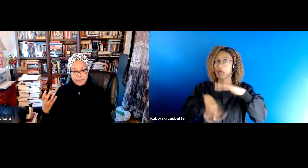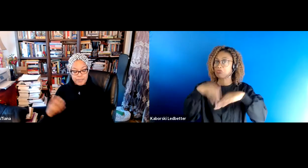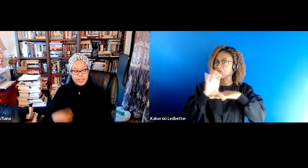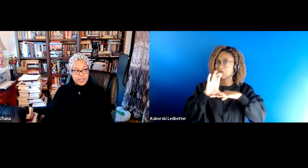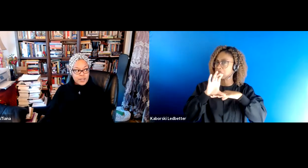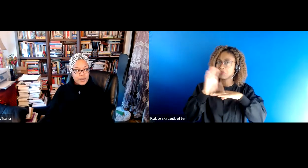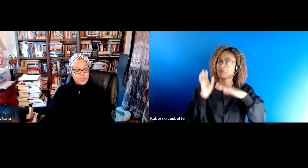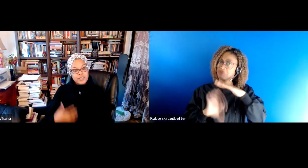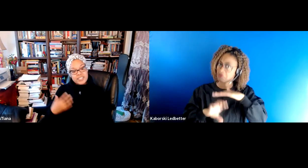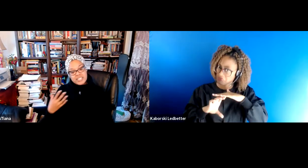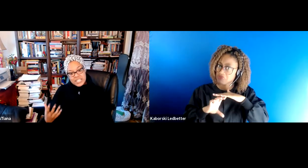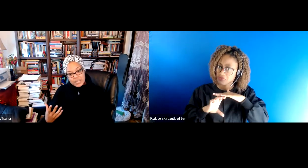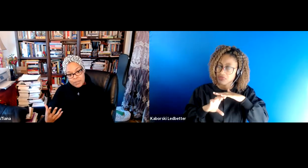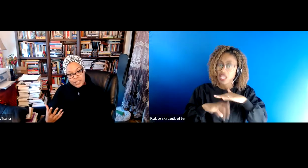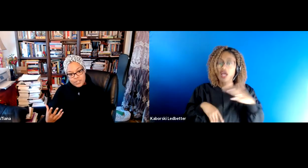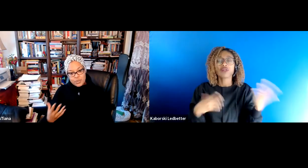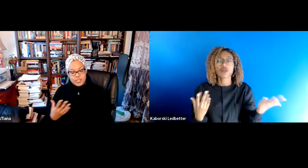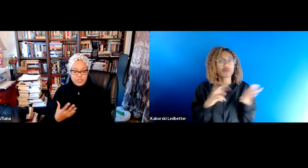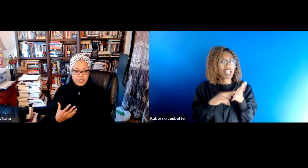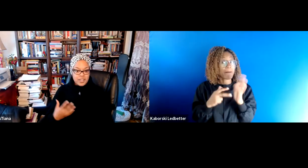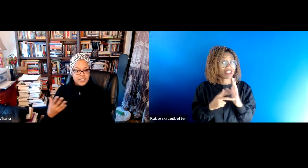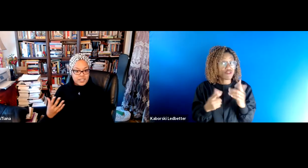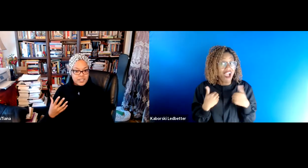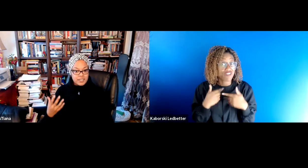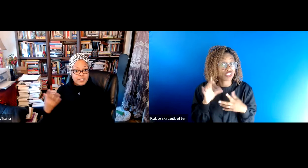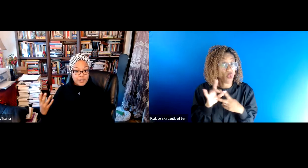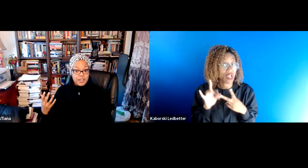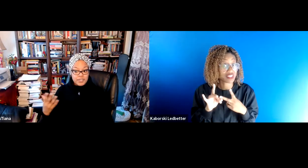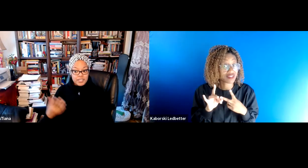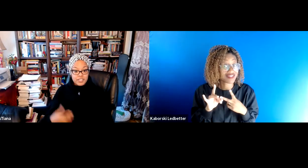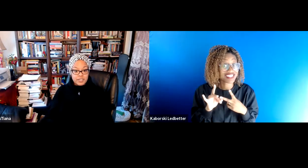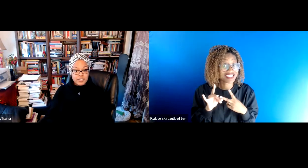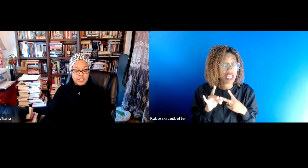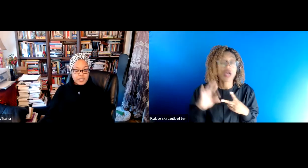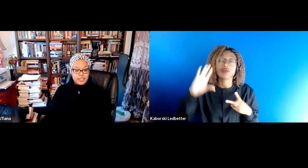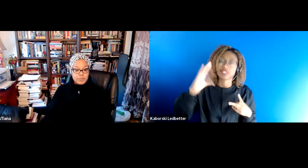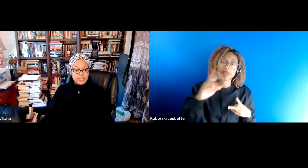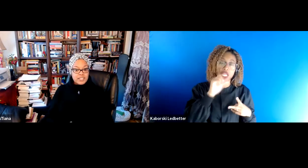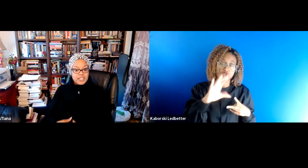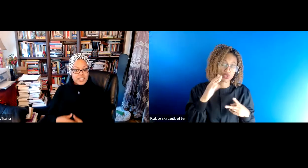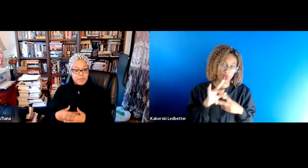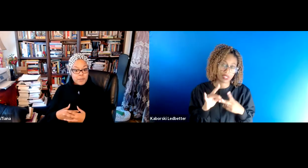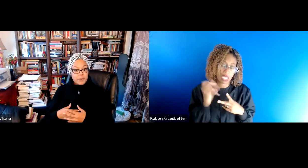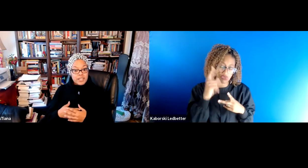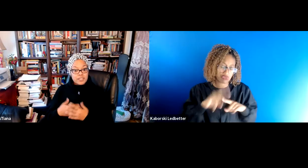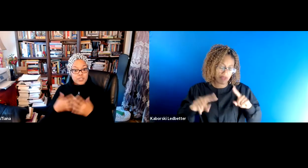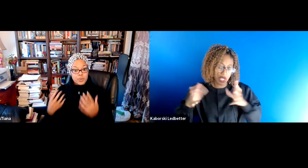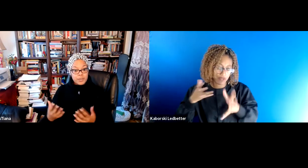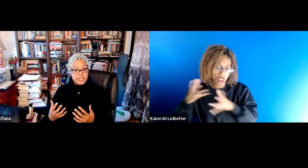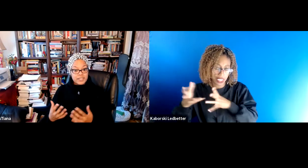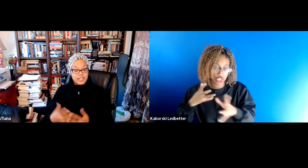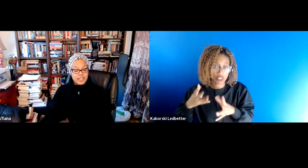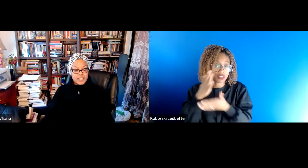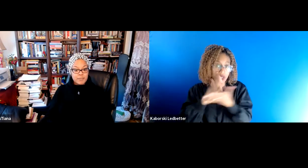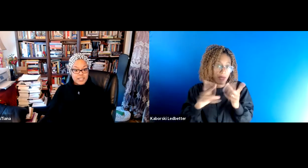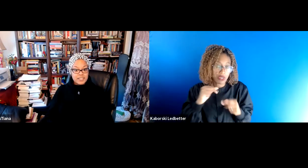choice. Whether it seems like a choice or not is a different conversation. But when I say that a person has a